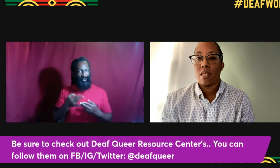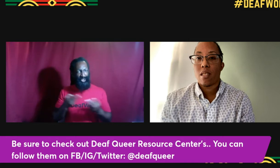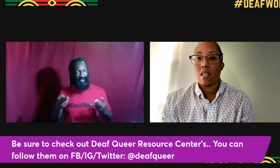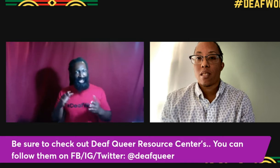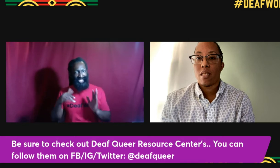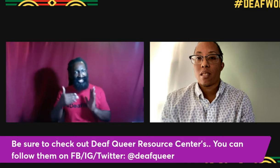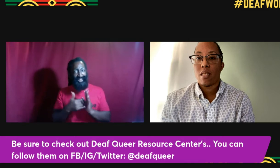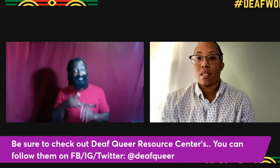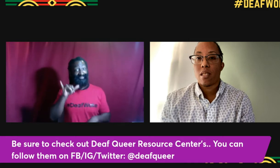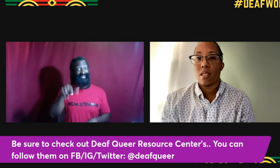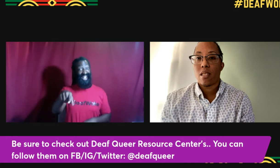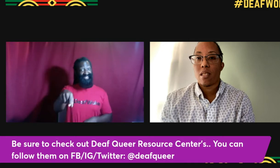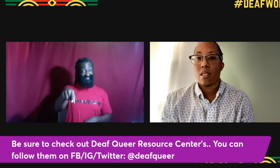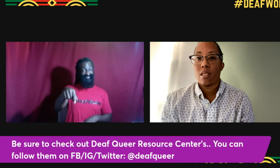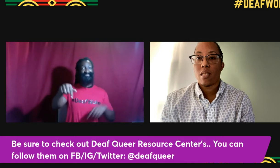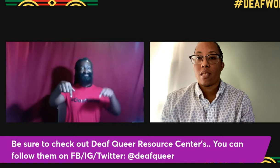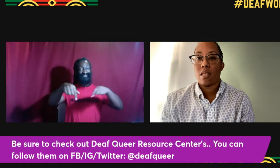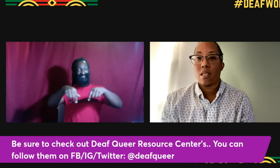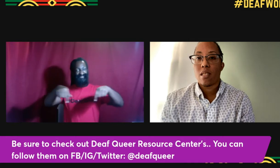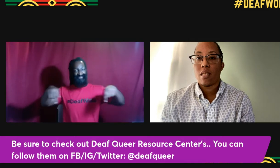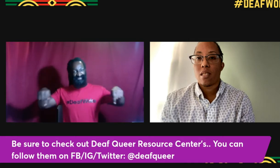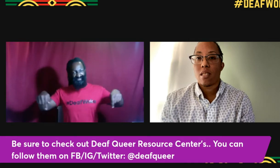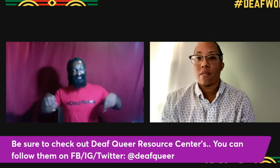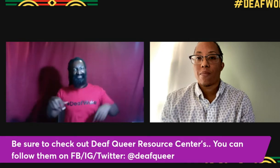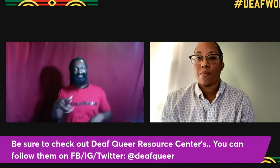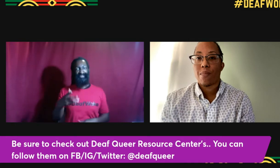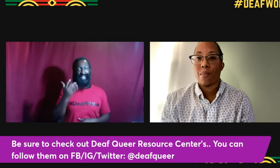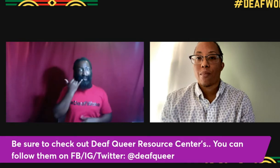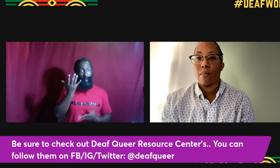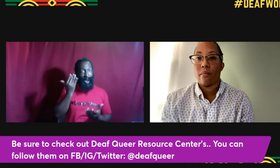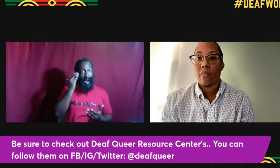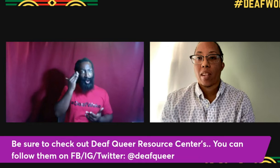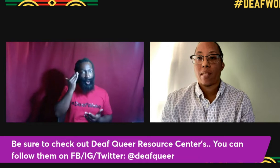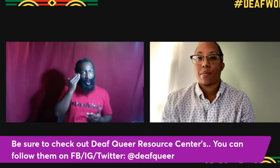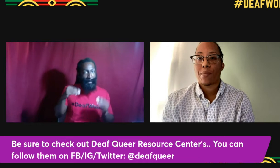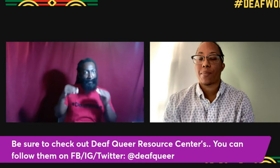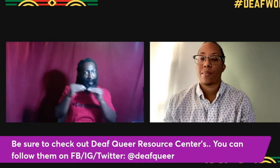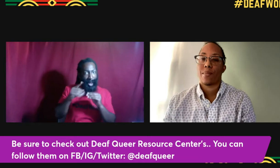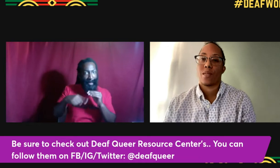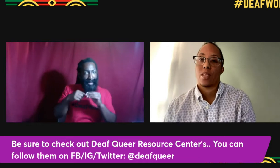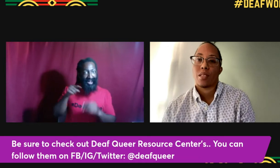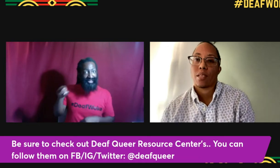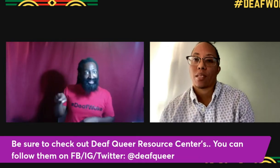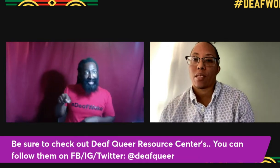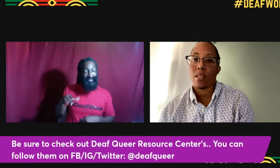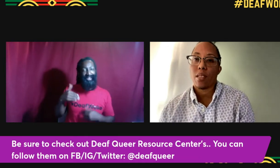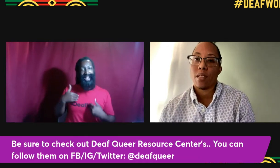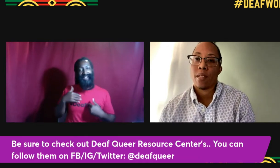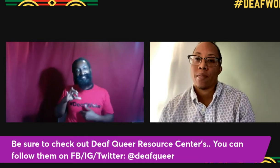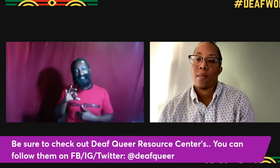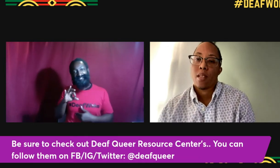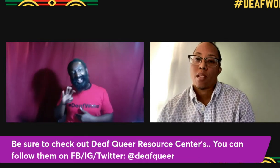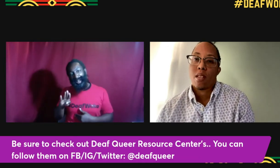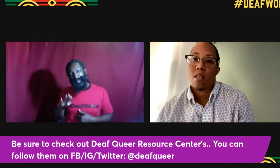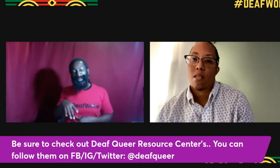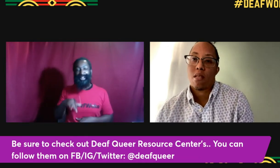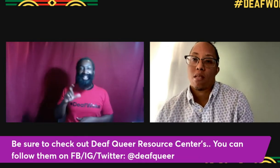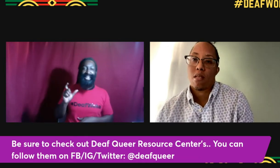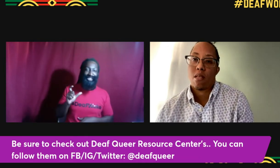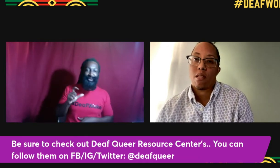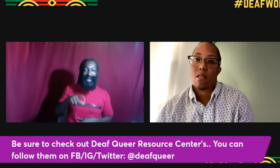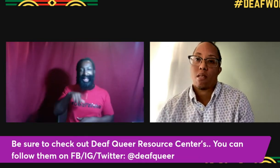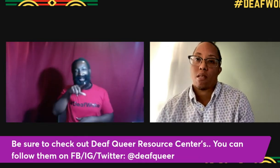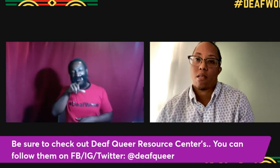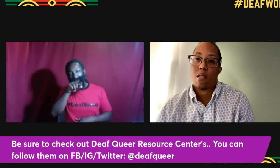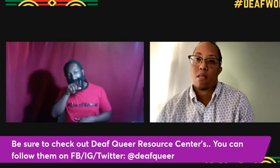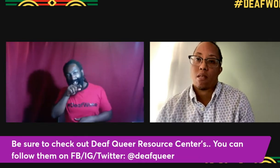So be sure, you know, to check out what Armani said, Deaf Queer Resource Center. You can follow them and learn